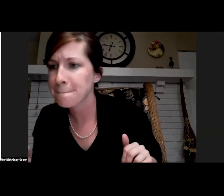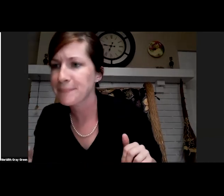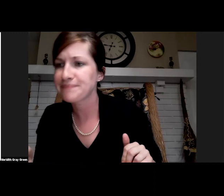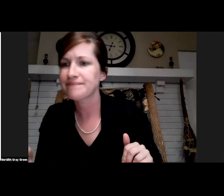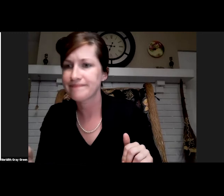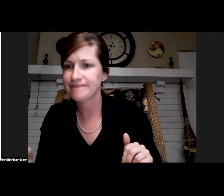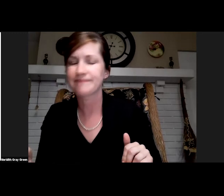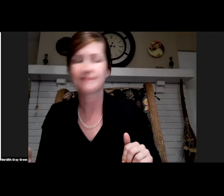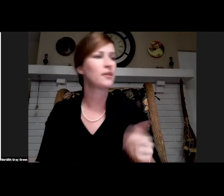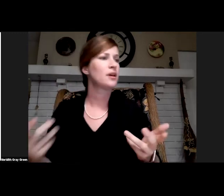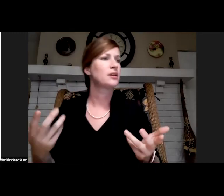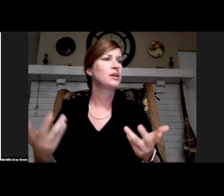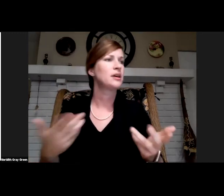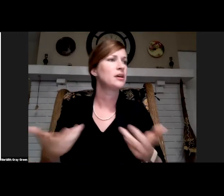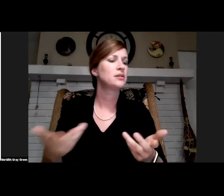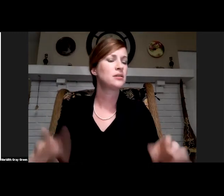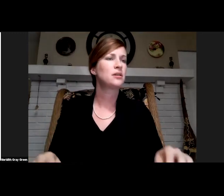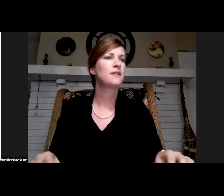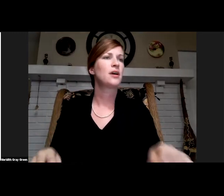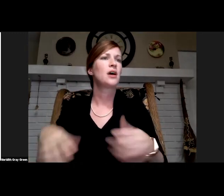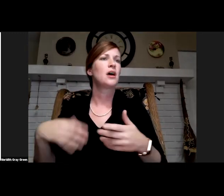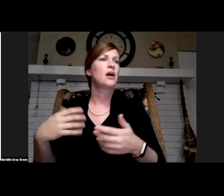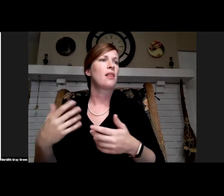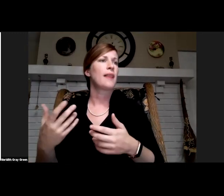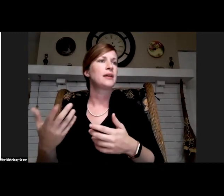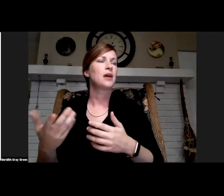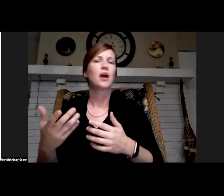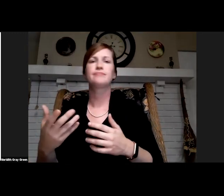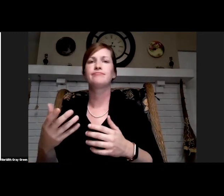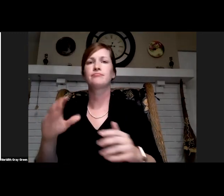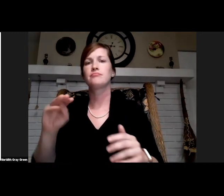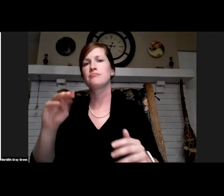Can you think of any examples of